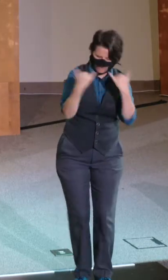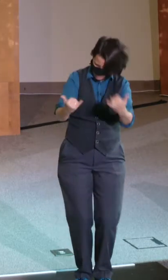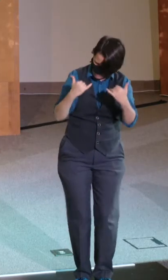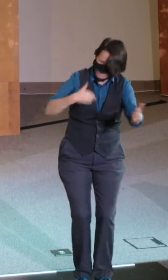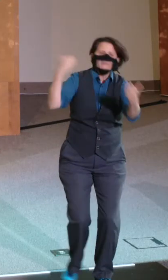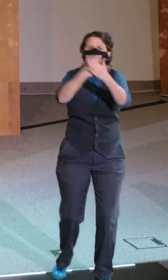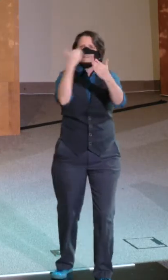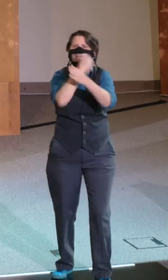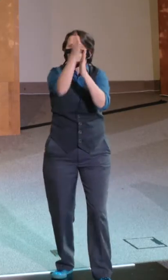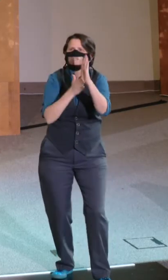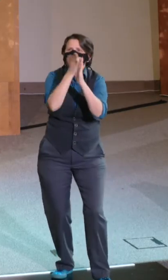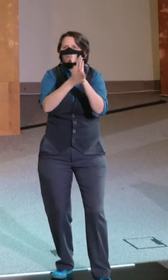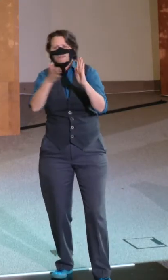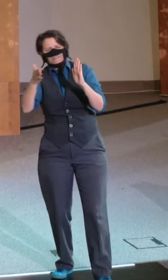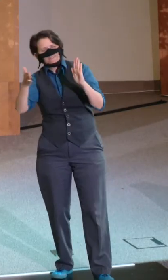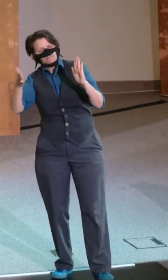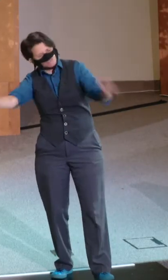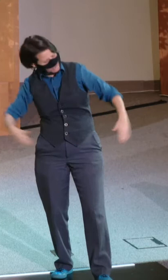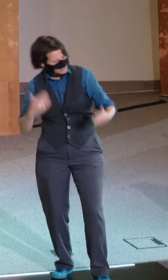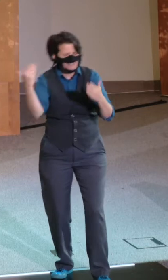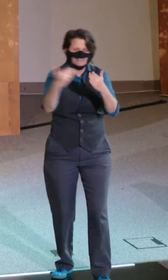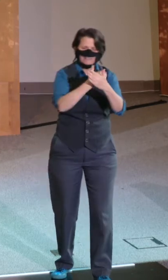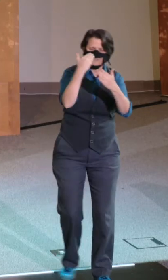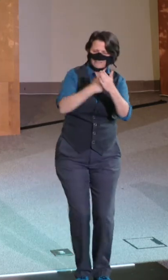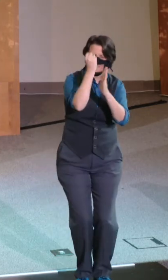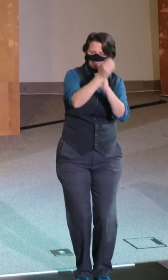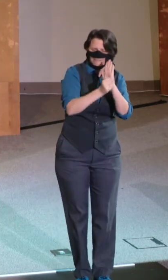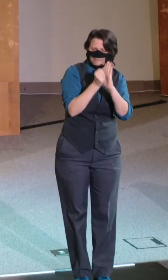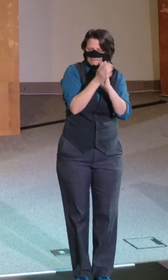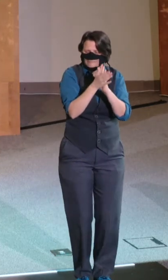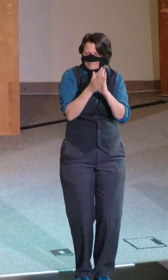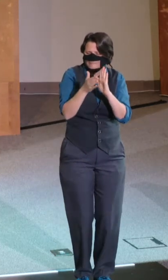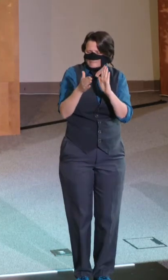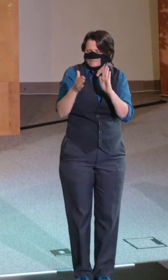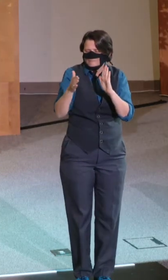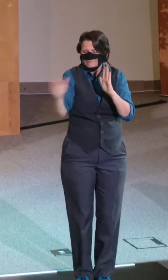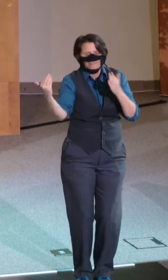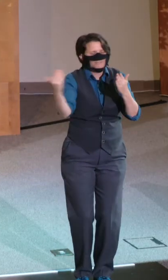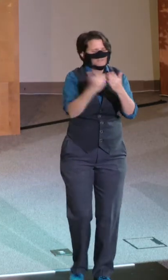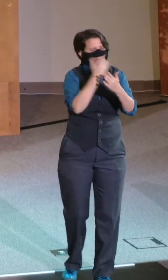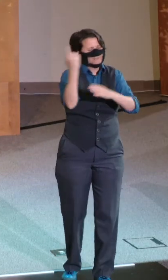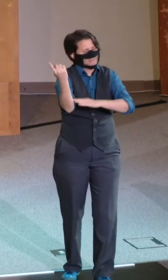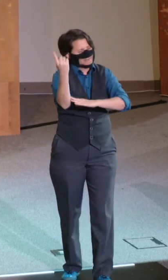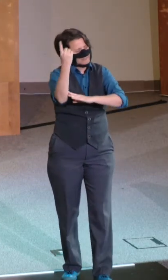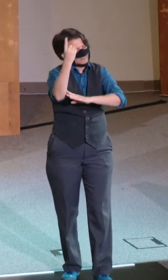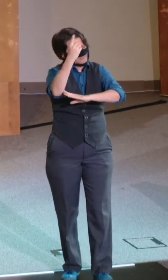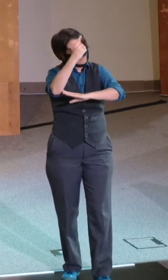new season. It's a new season. It's a new